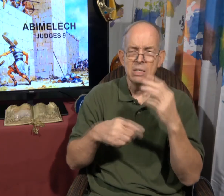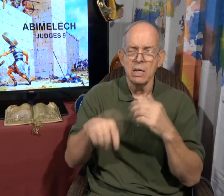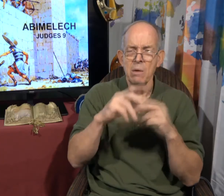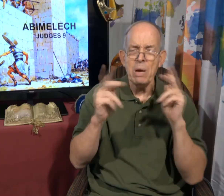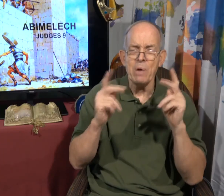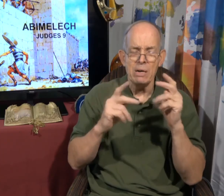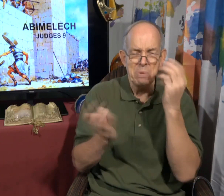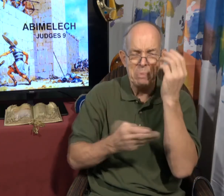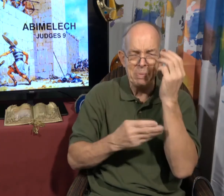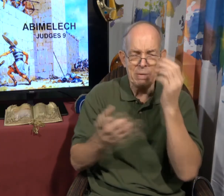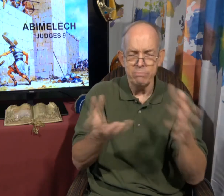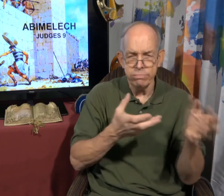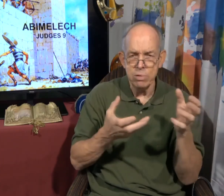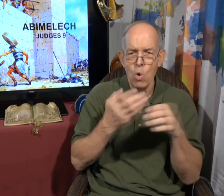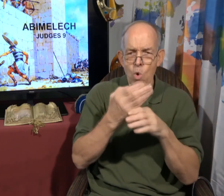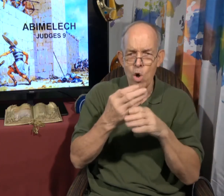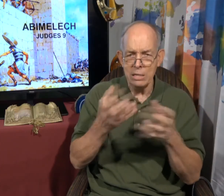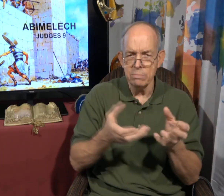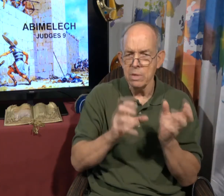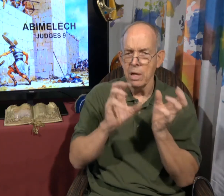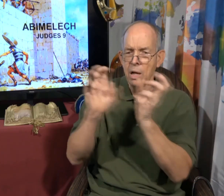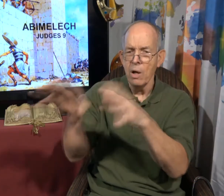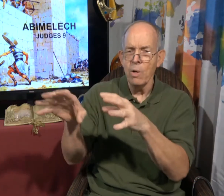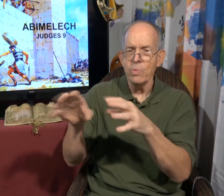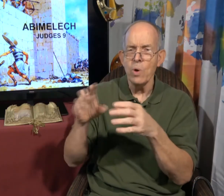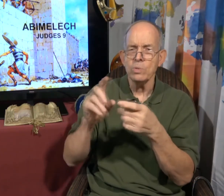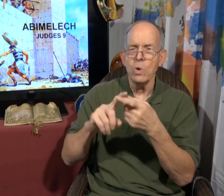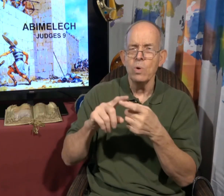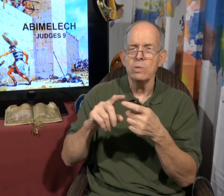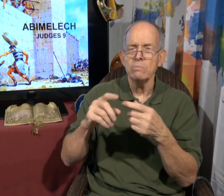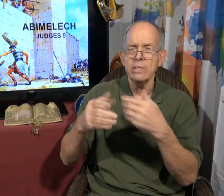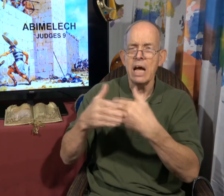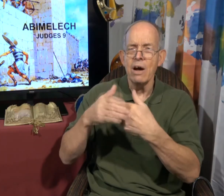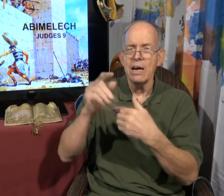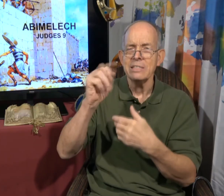get a better word. We're 53,